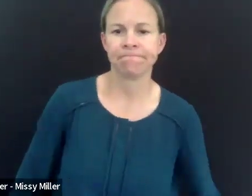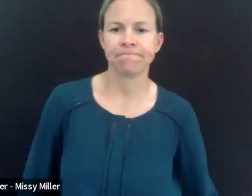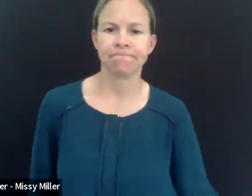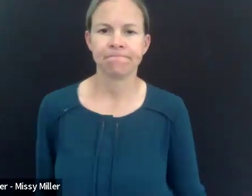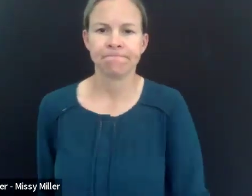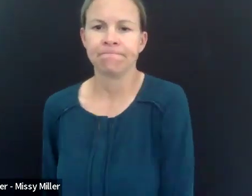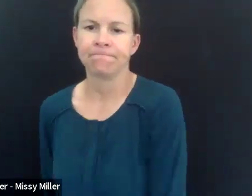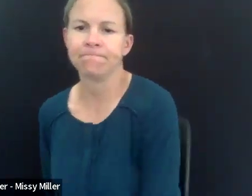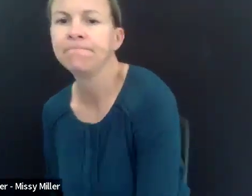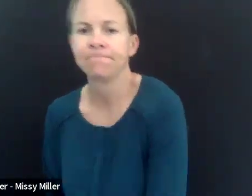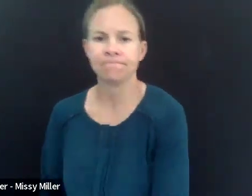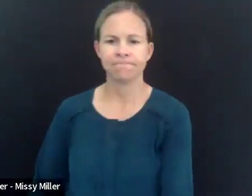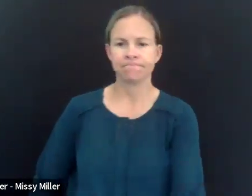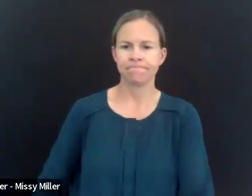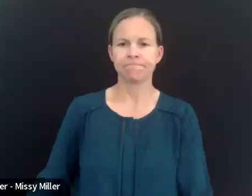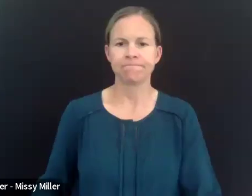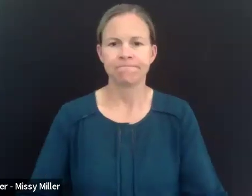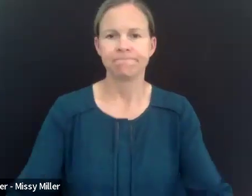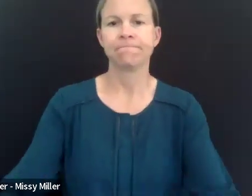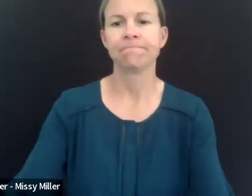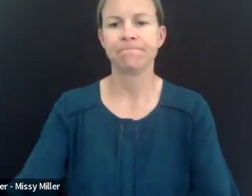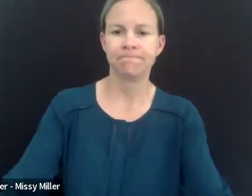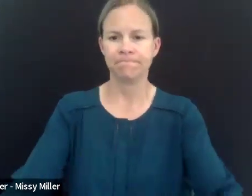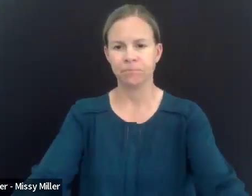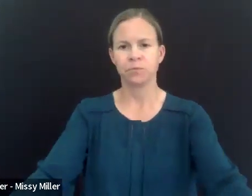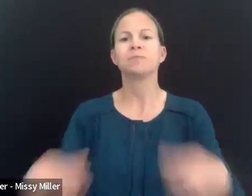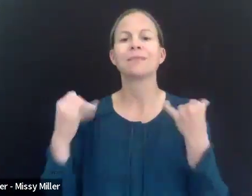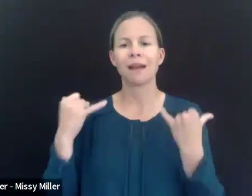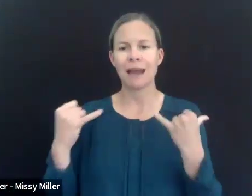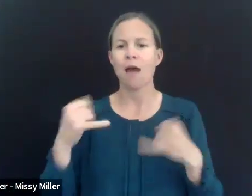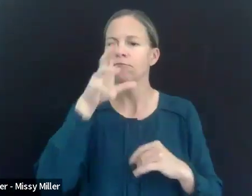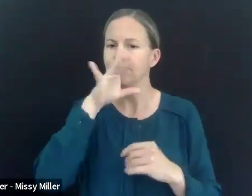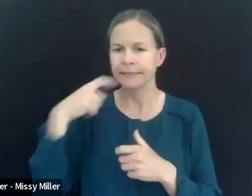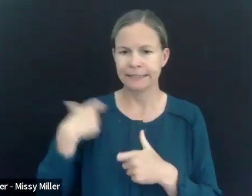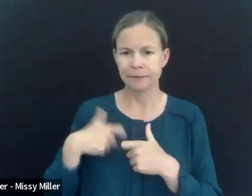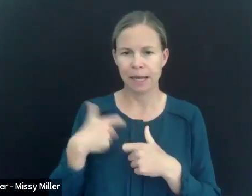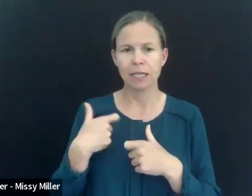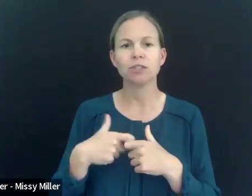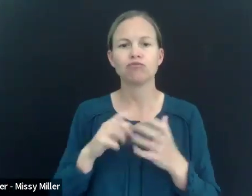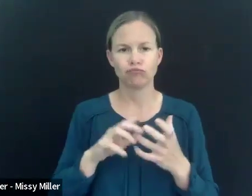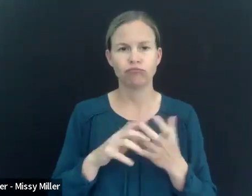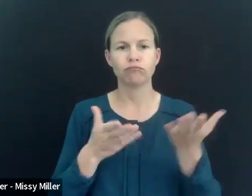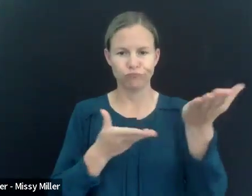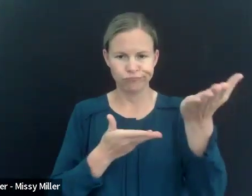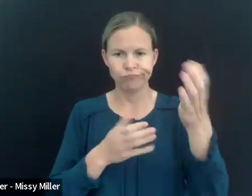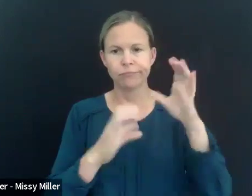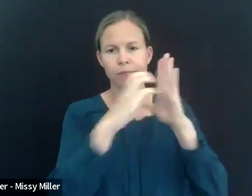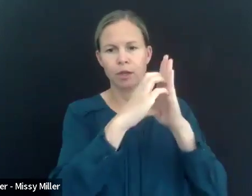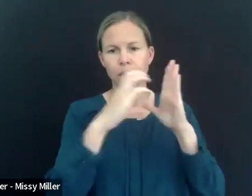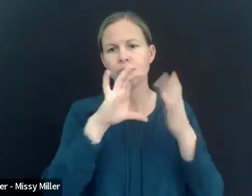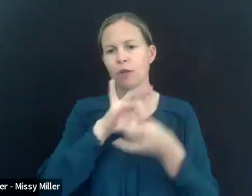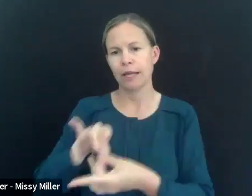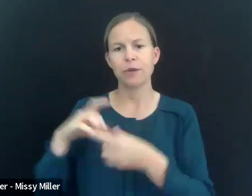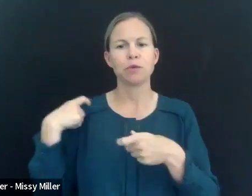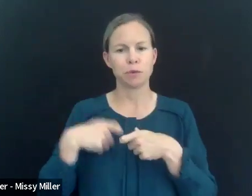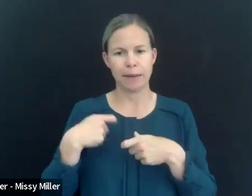globito abajo en su menú y escoge la preferencia de español. También puede usar